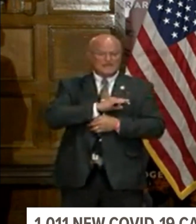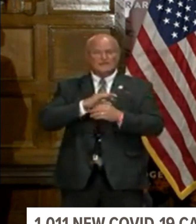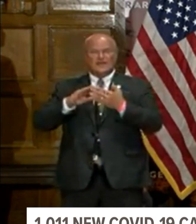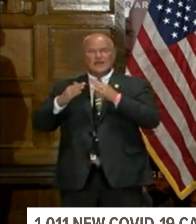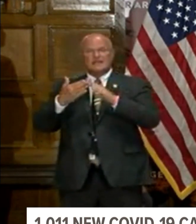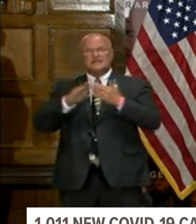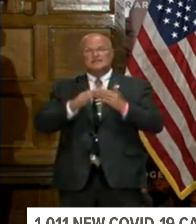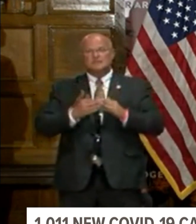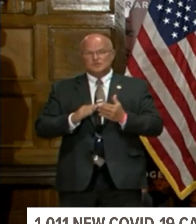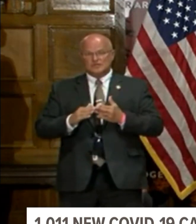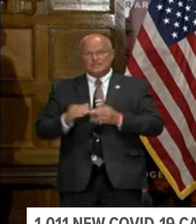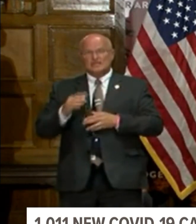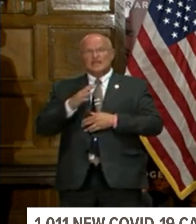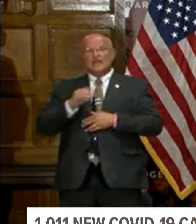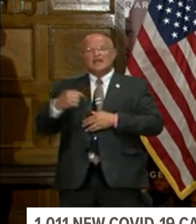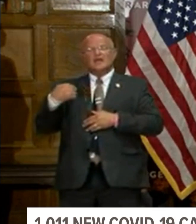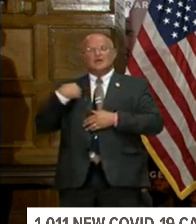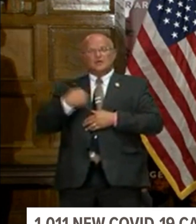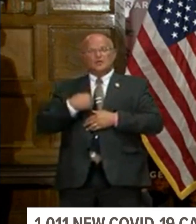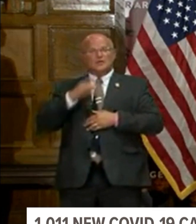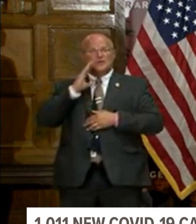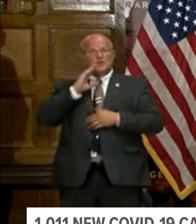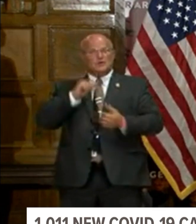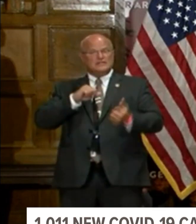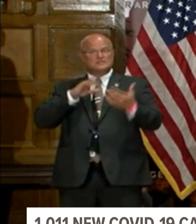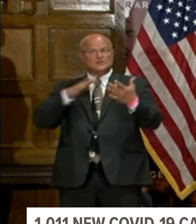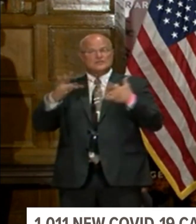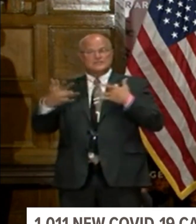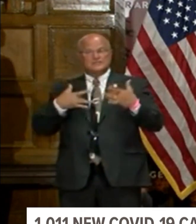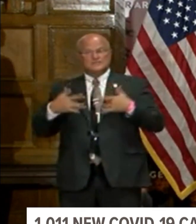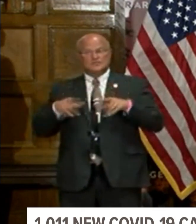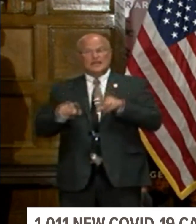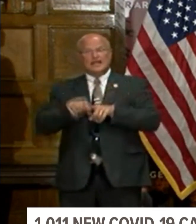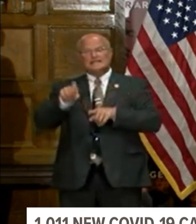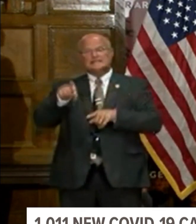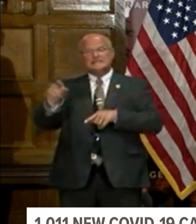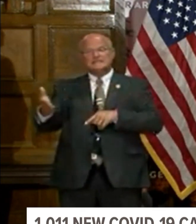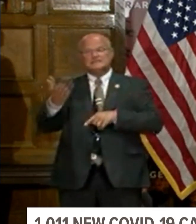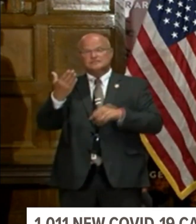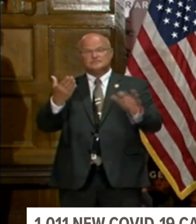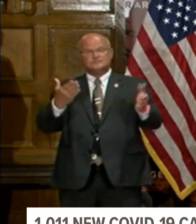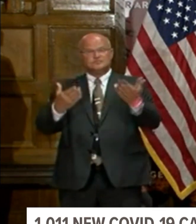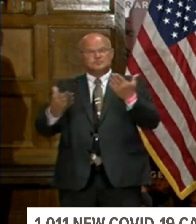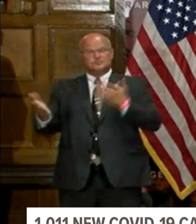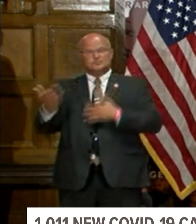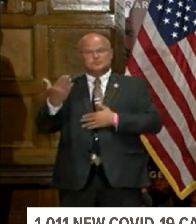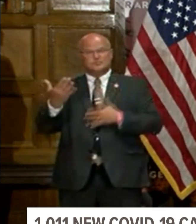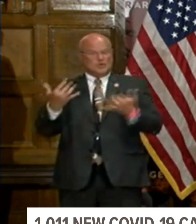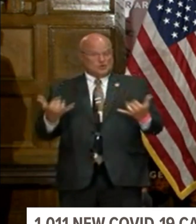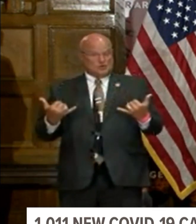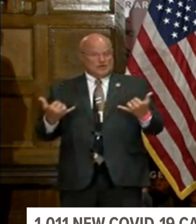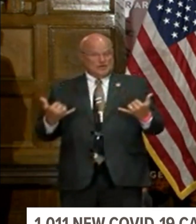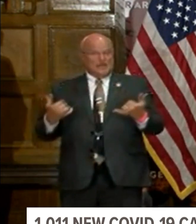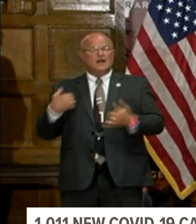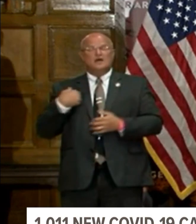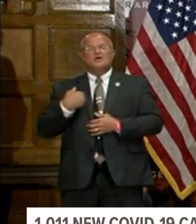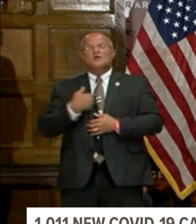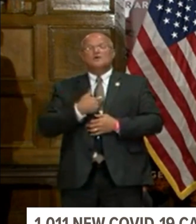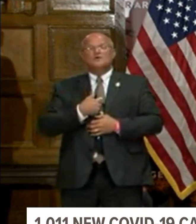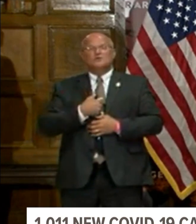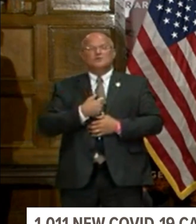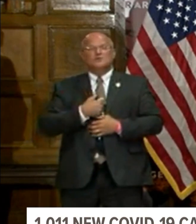community. And we will, address concerns as the need arises. But right now, we